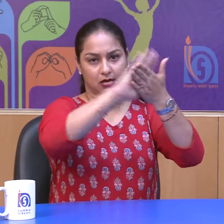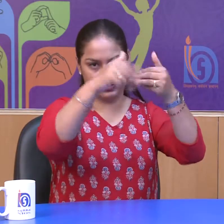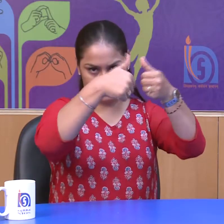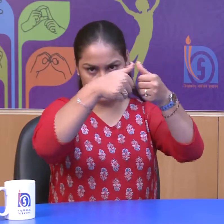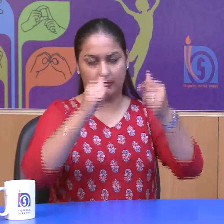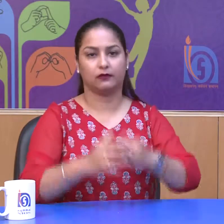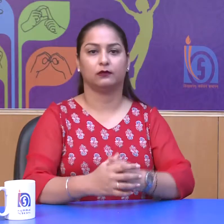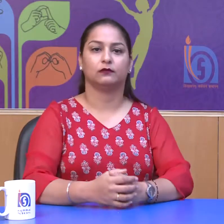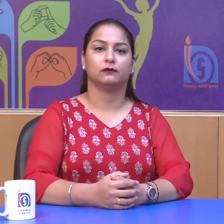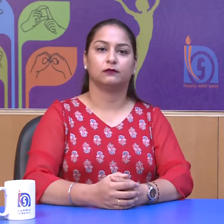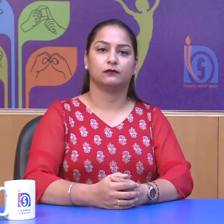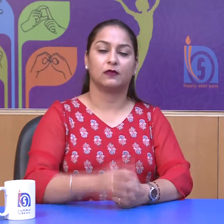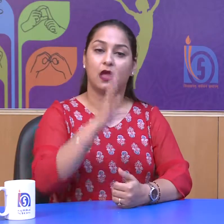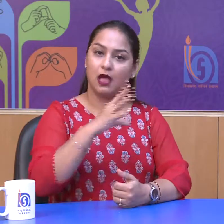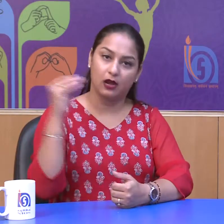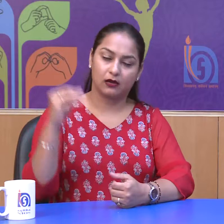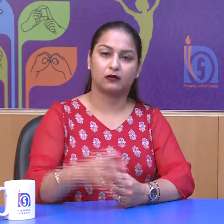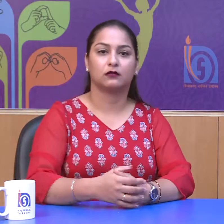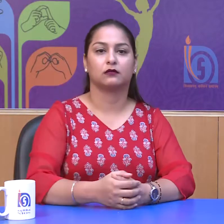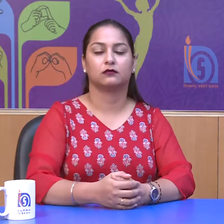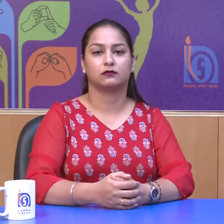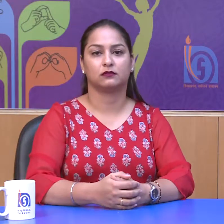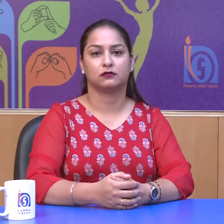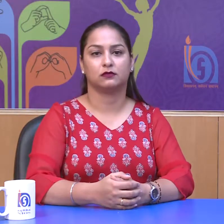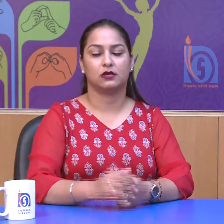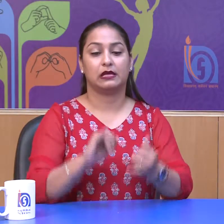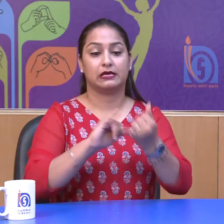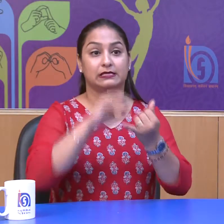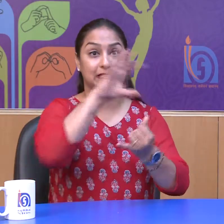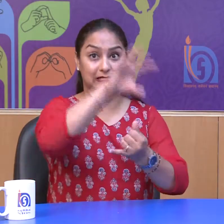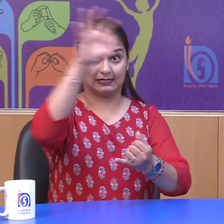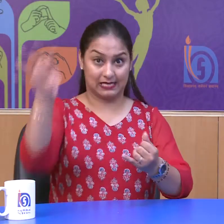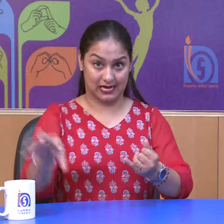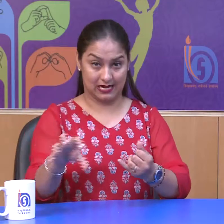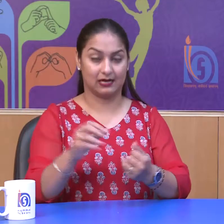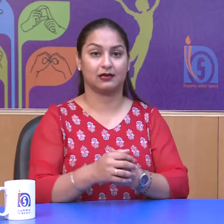LOKSABHA, and state legislative assemblies